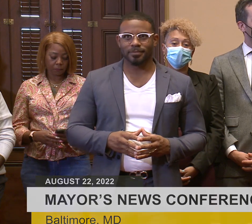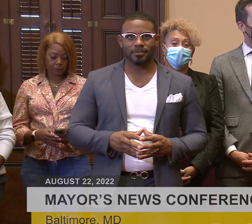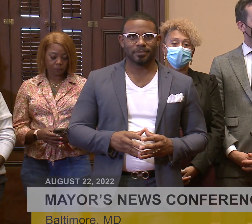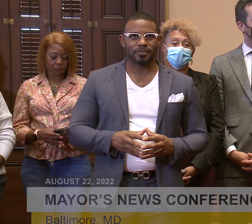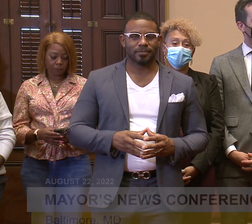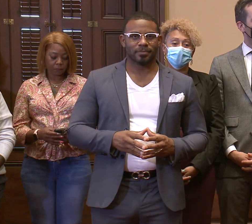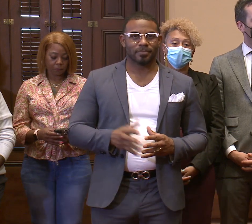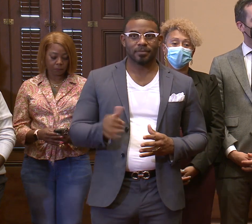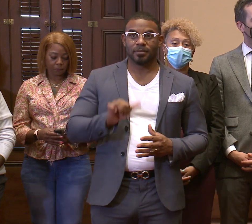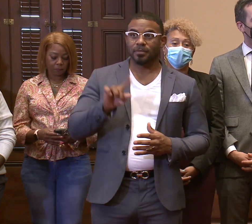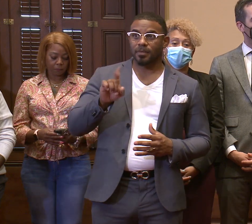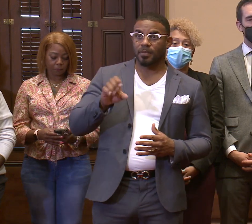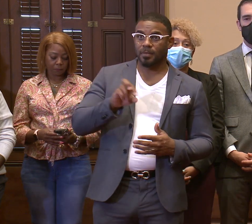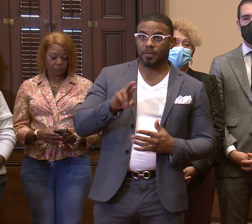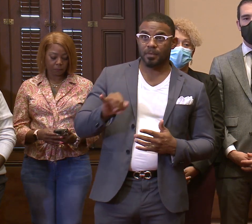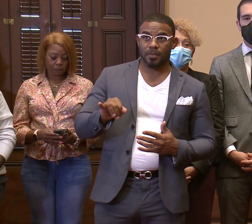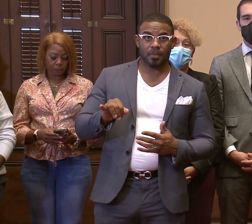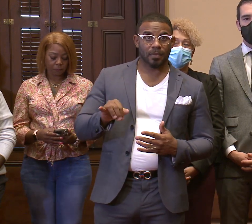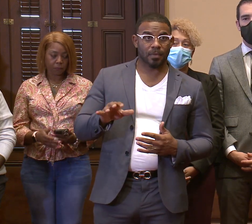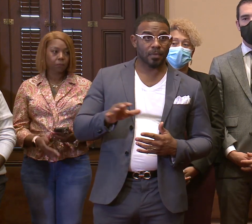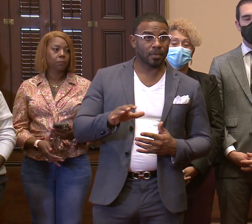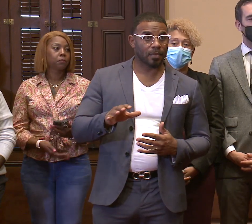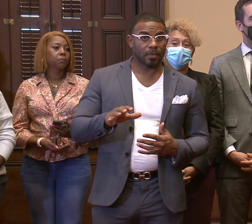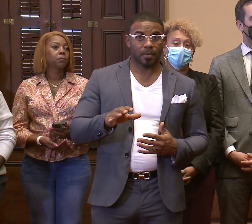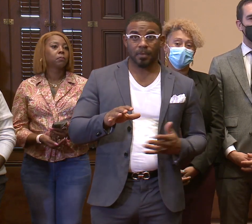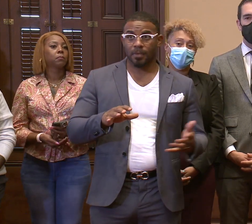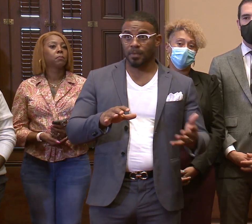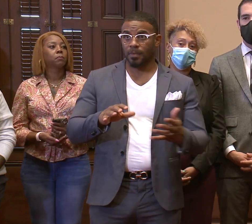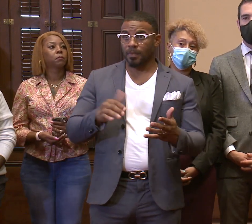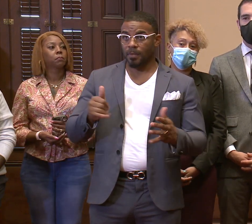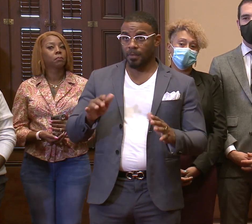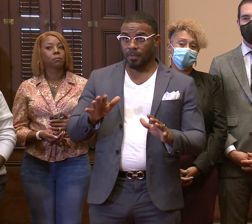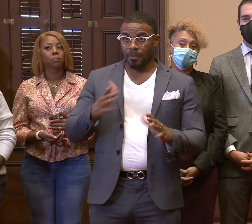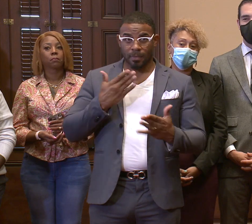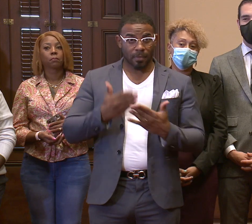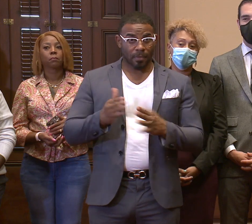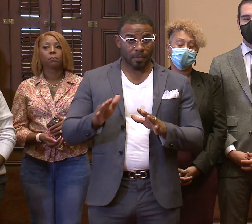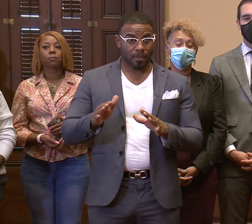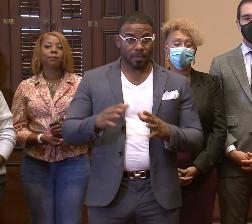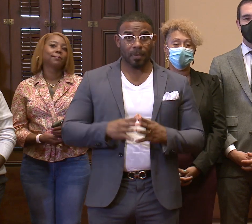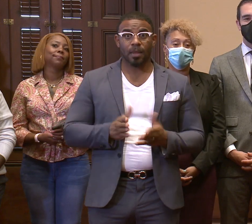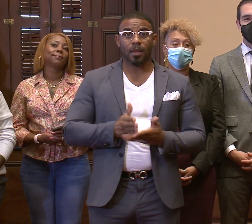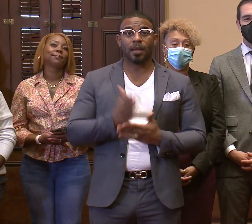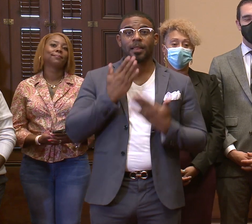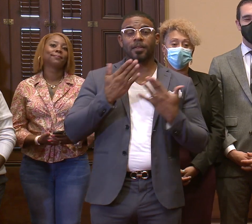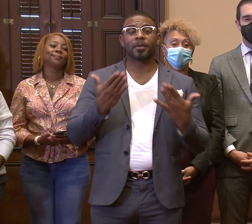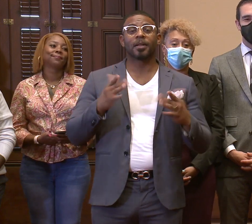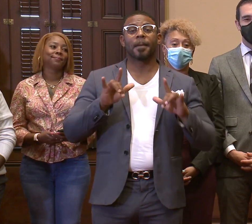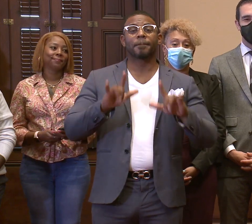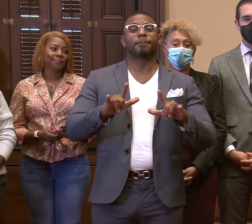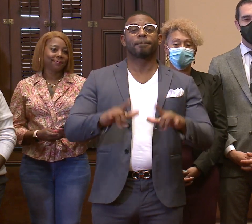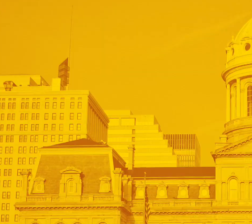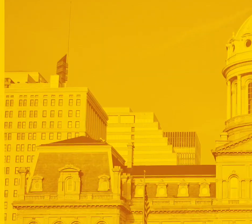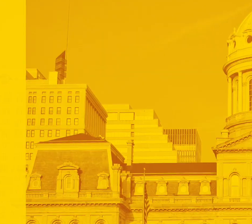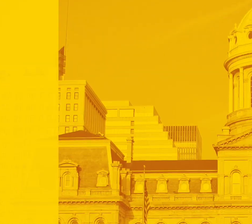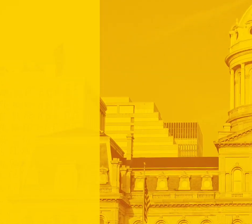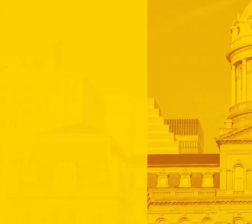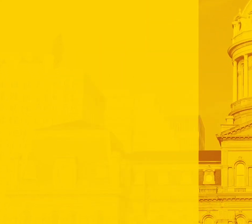Any other questions of CRI? Senior, you got another one? You good? All right, thank you, everybody.